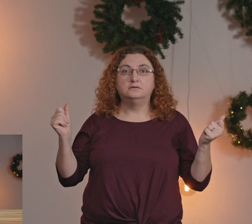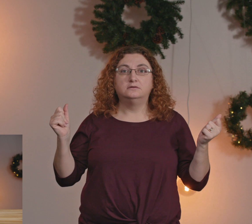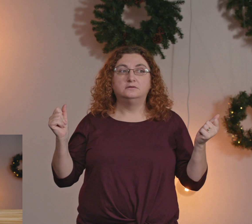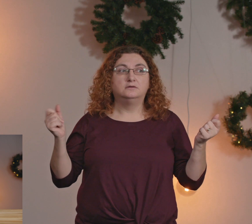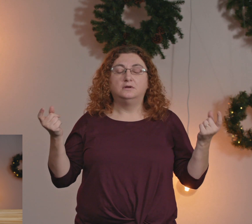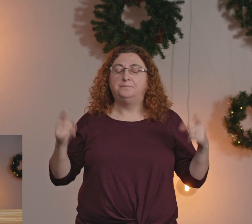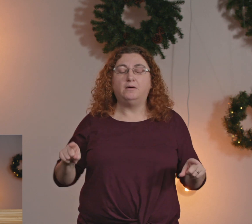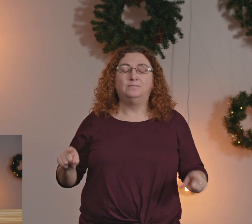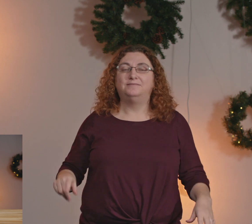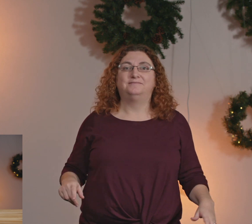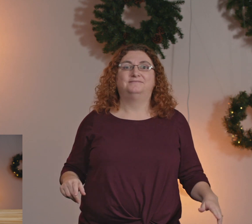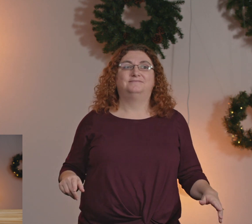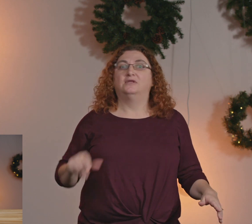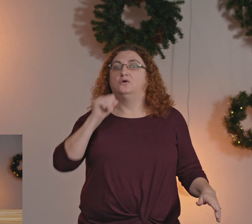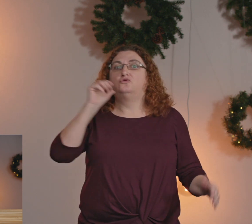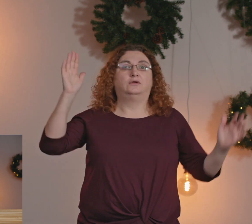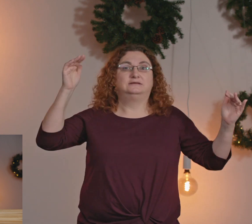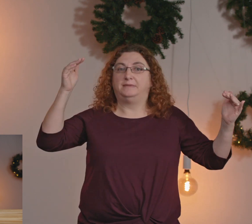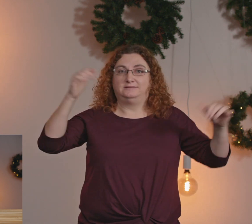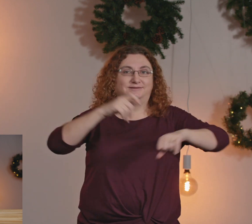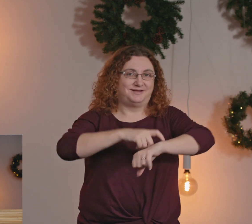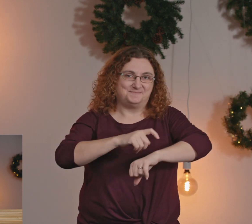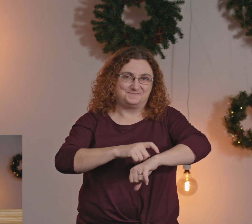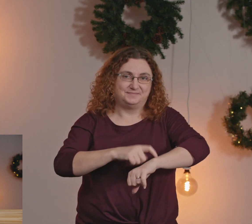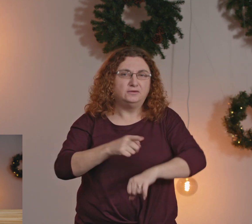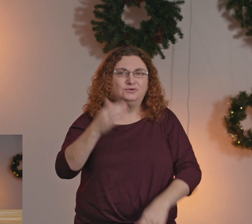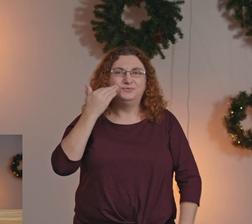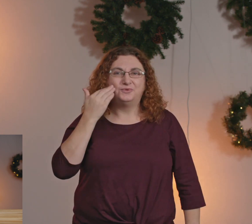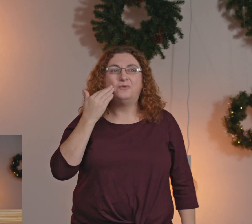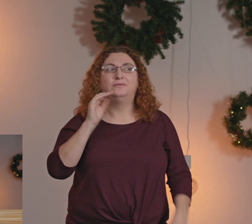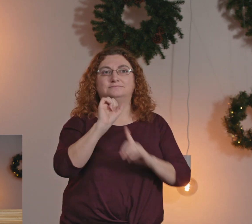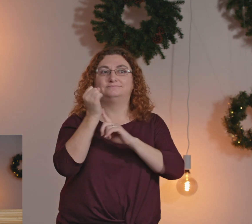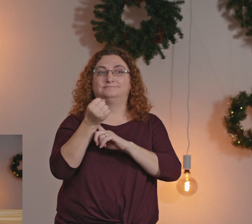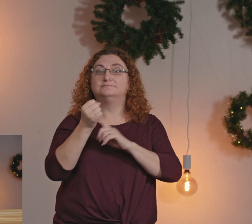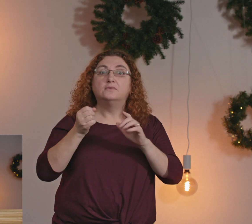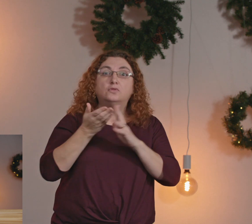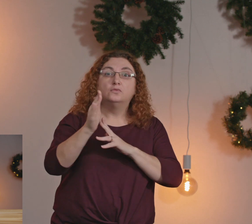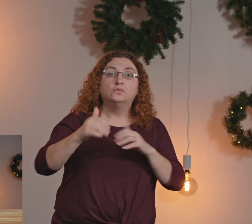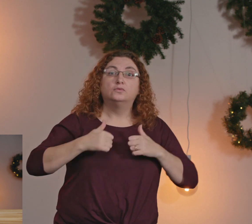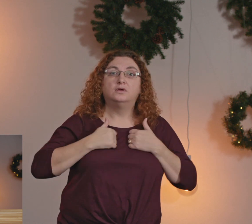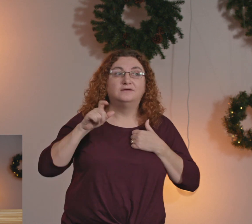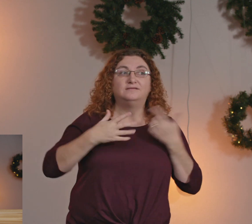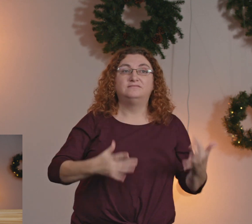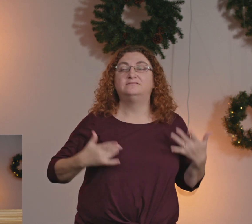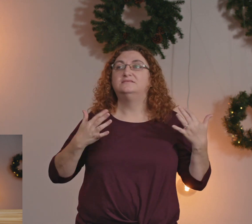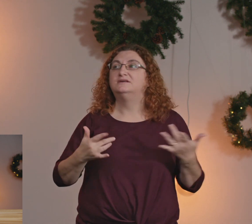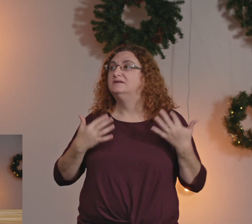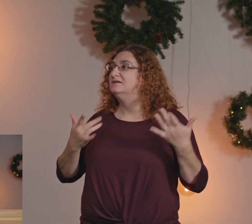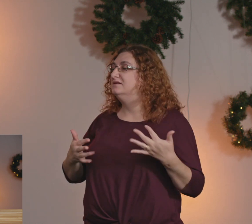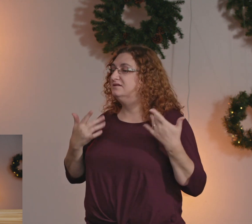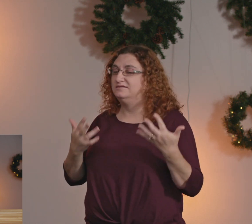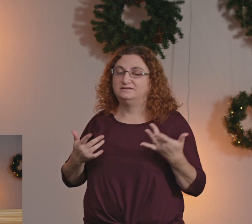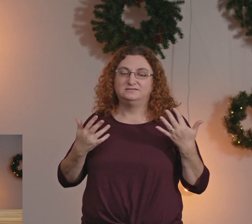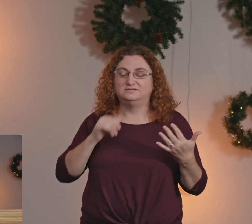in the most unexpected time. And you know that in situations in your life, when you have to wait for something and you thought you weren't going to be